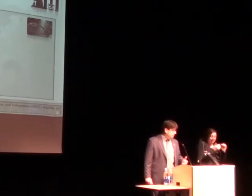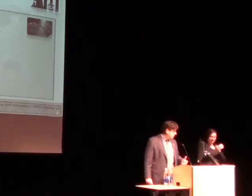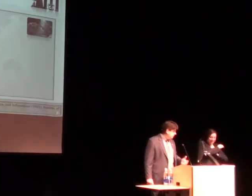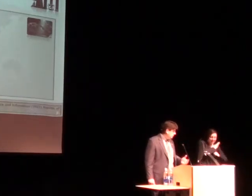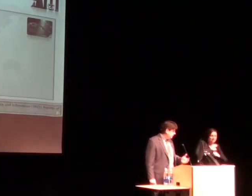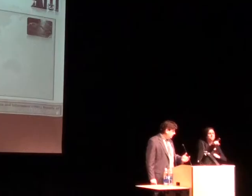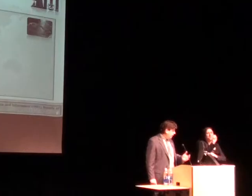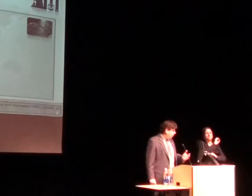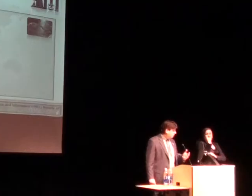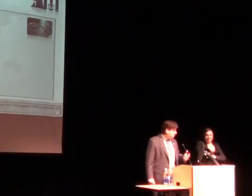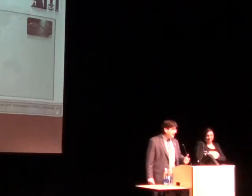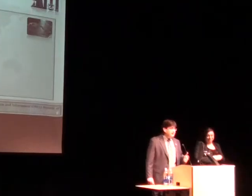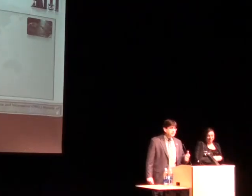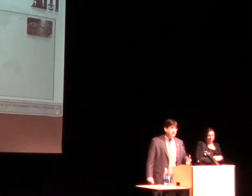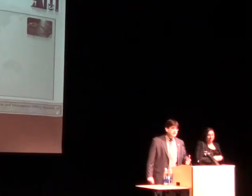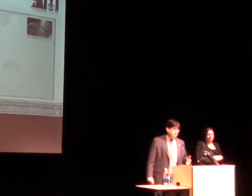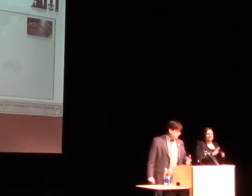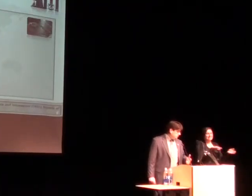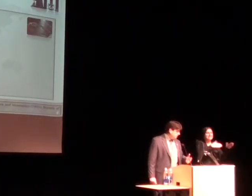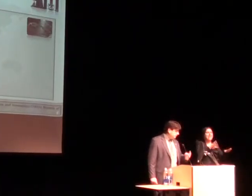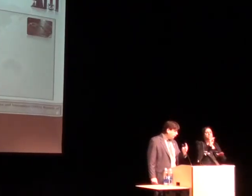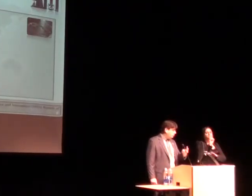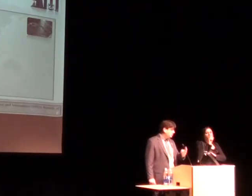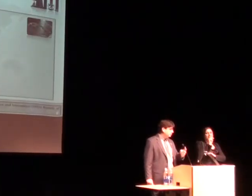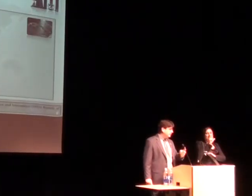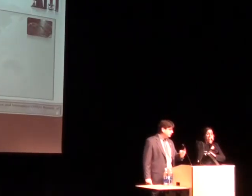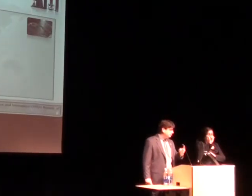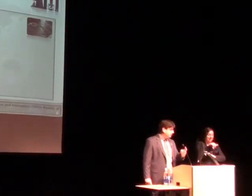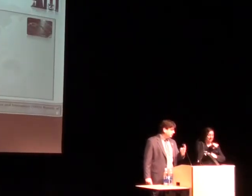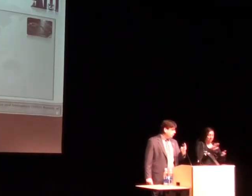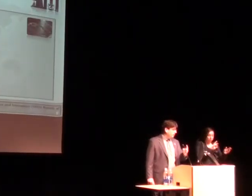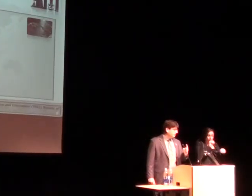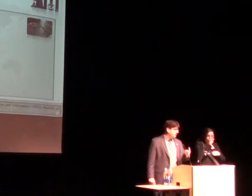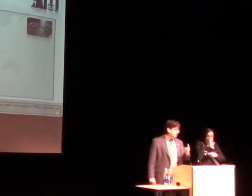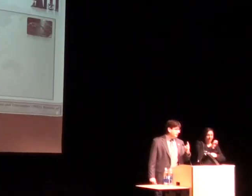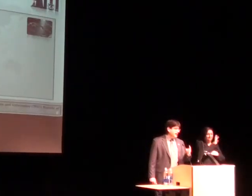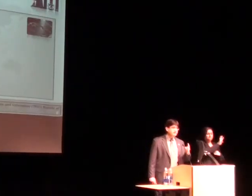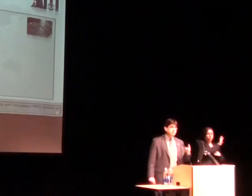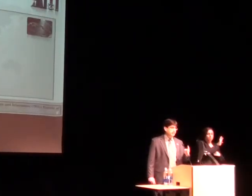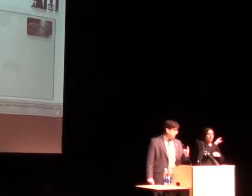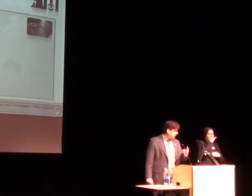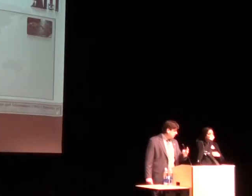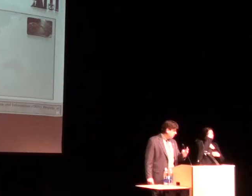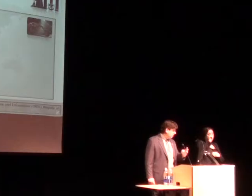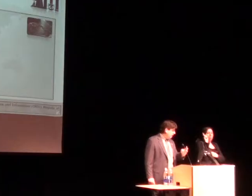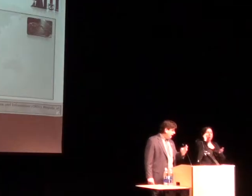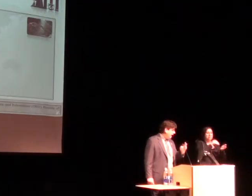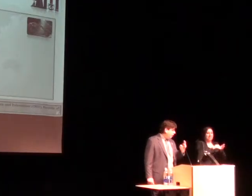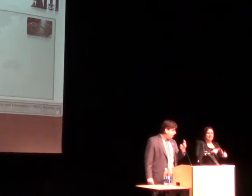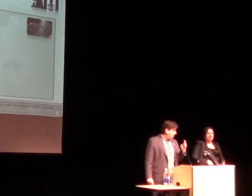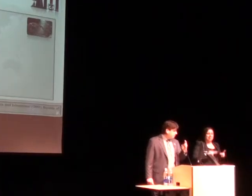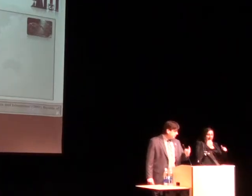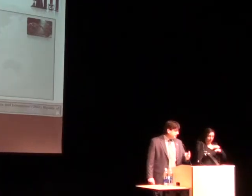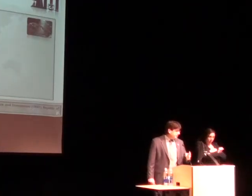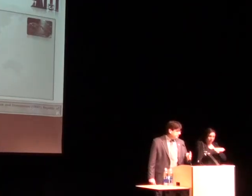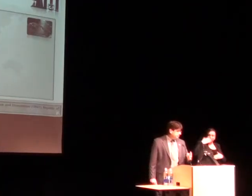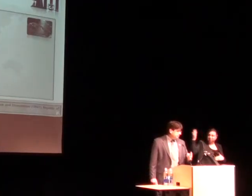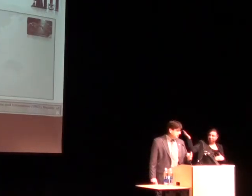100%. Our mortality rate is 4 children per 1,000 live birth.